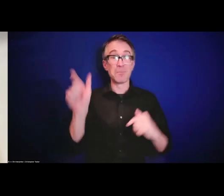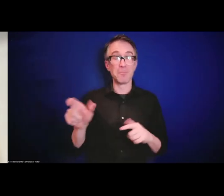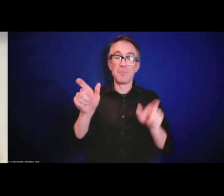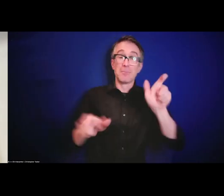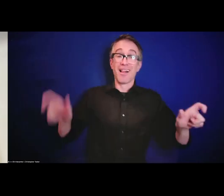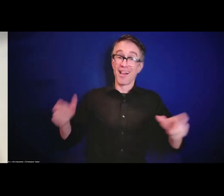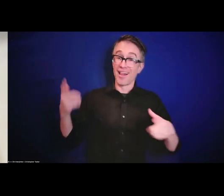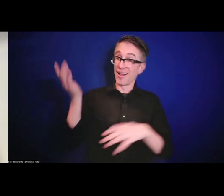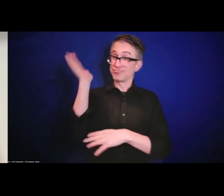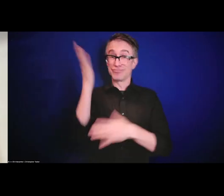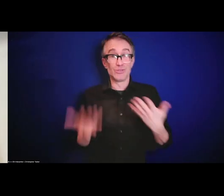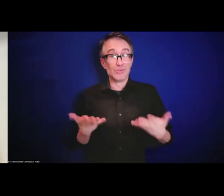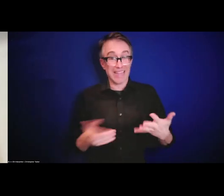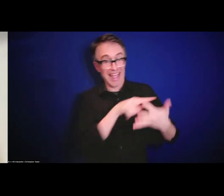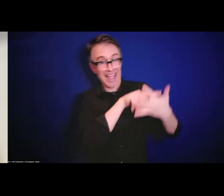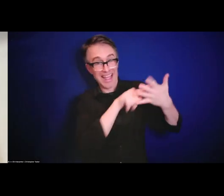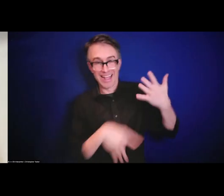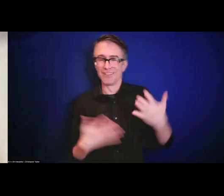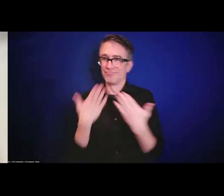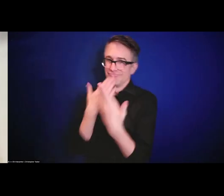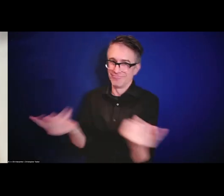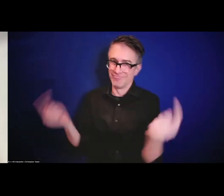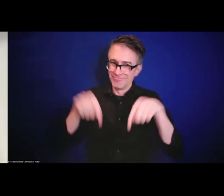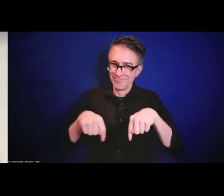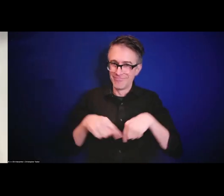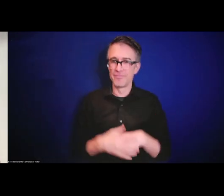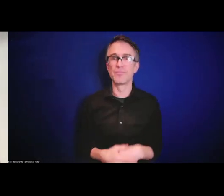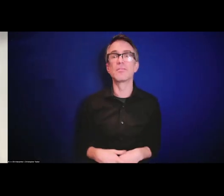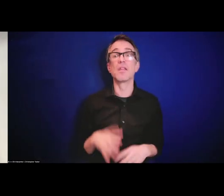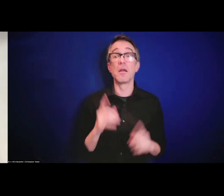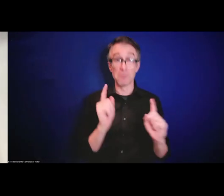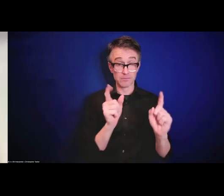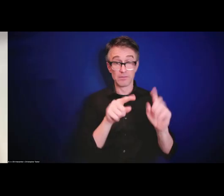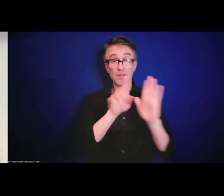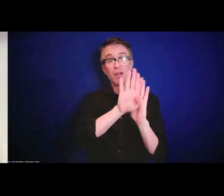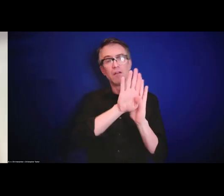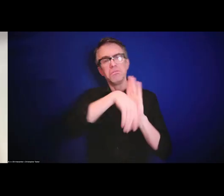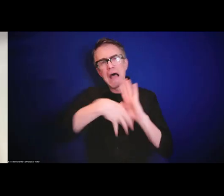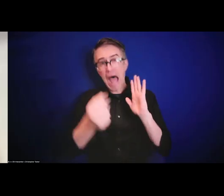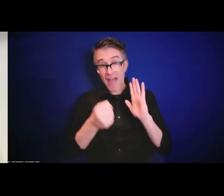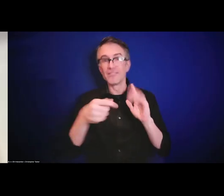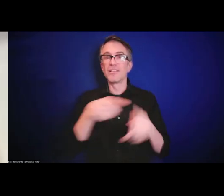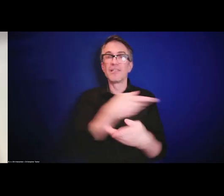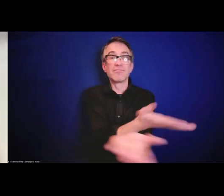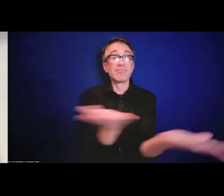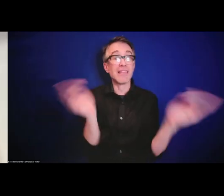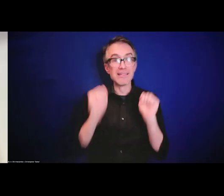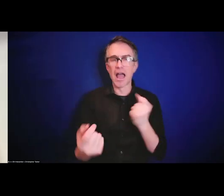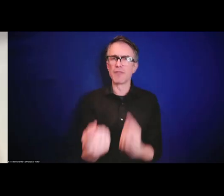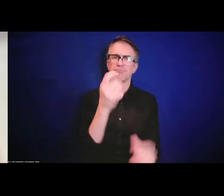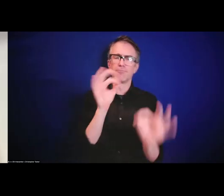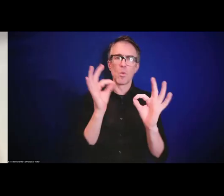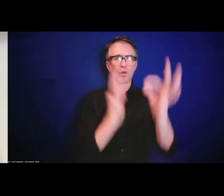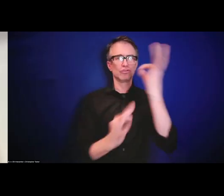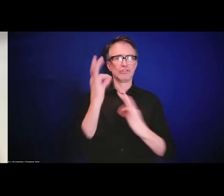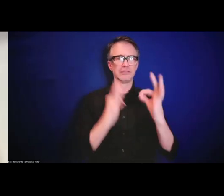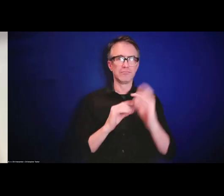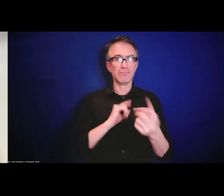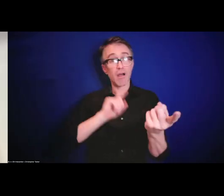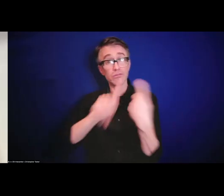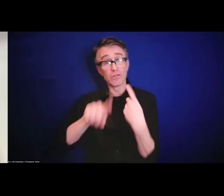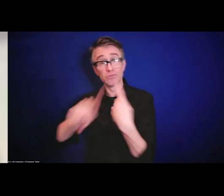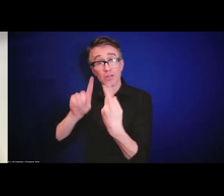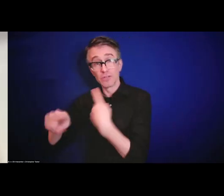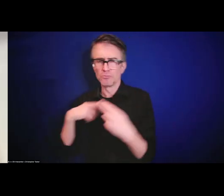substantial portion of the agenda for discussion and exchange. We really need to hear from you and have your inputs to